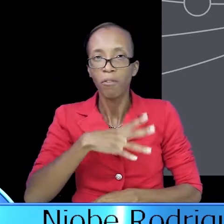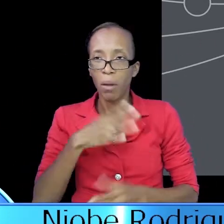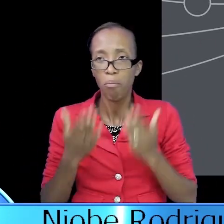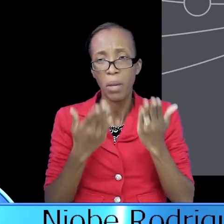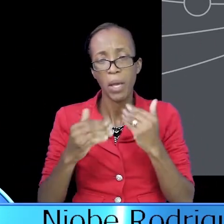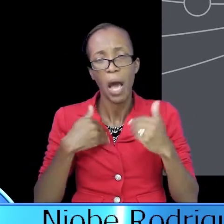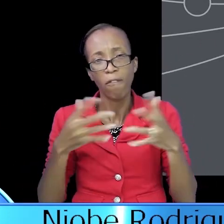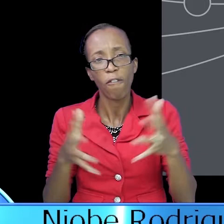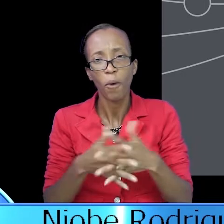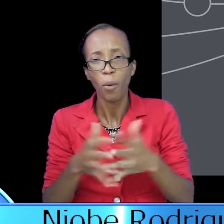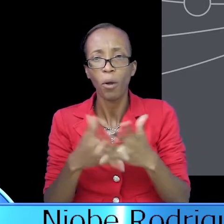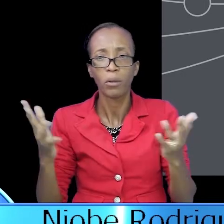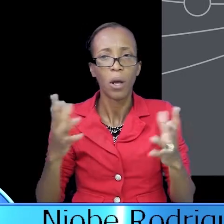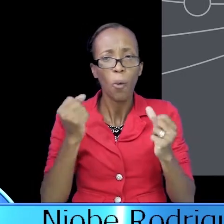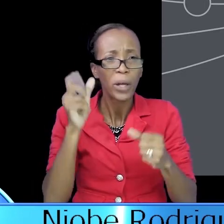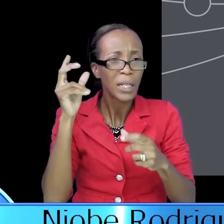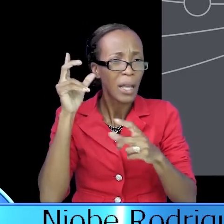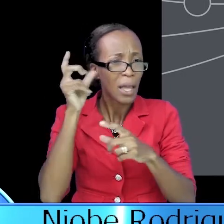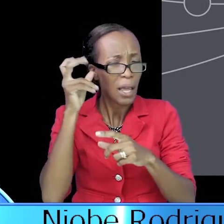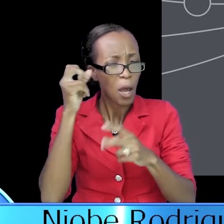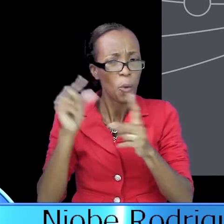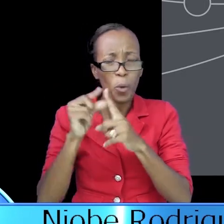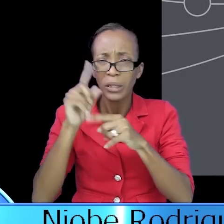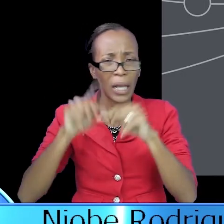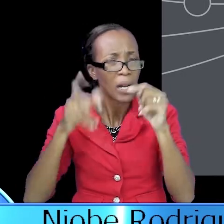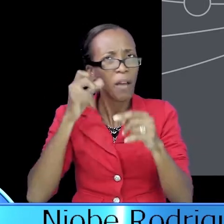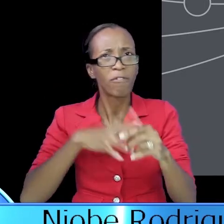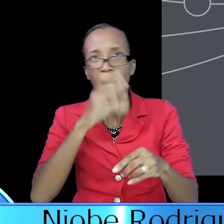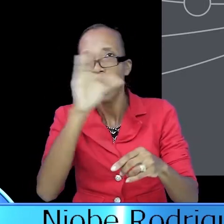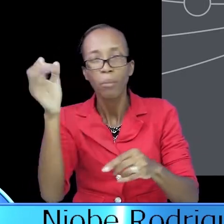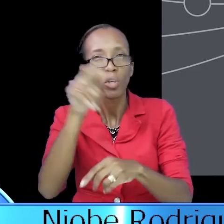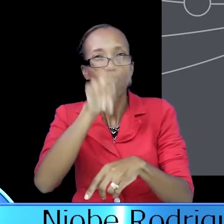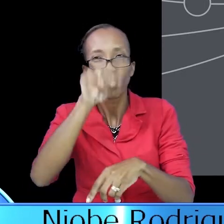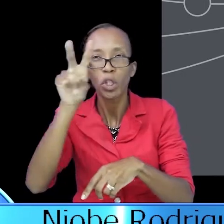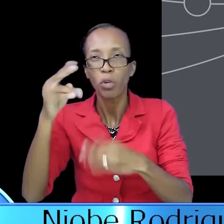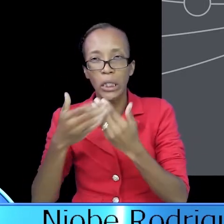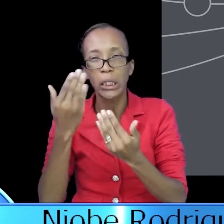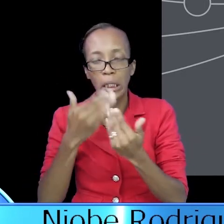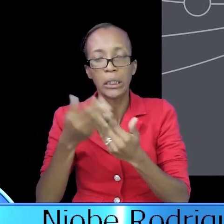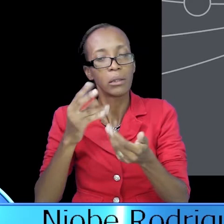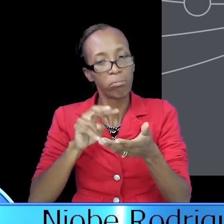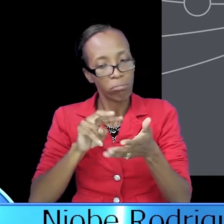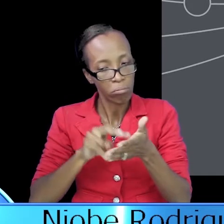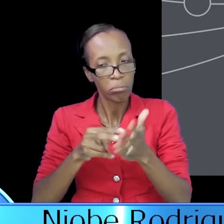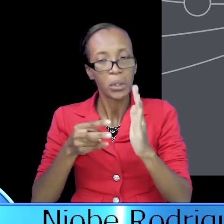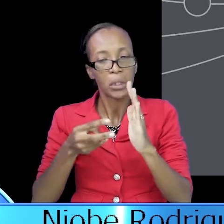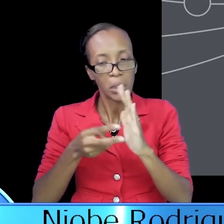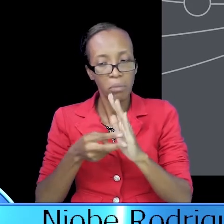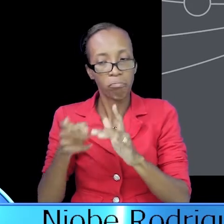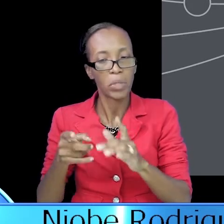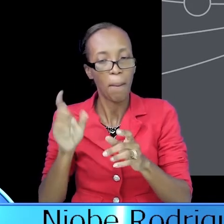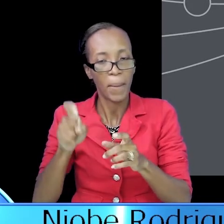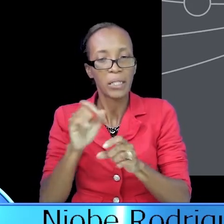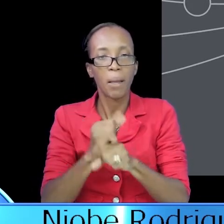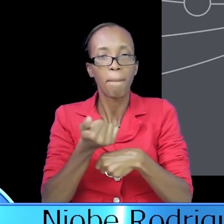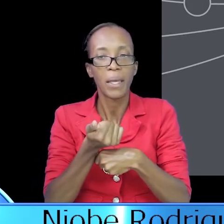impact, people like captions. They like to use captions on TVs when they're in a loud environment. They may be in a restaurant watching a